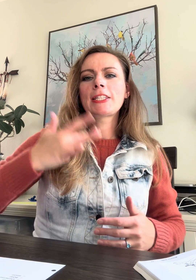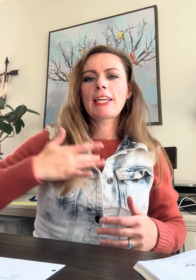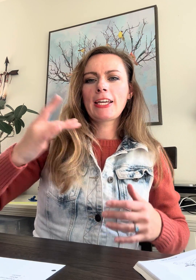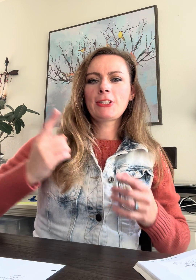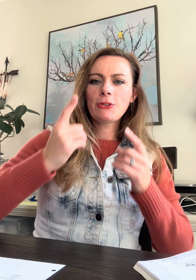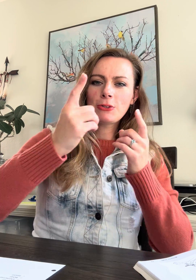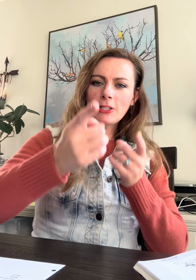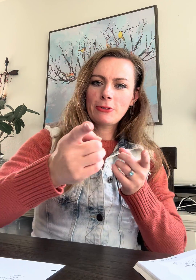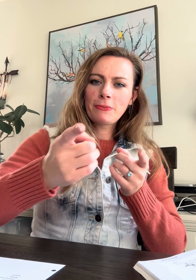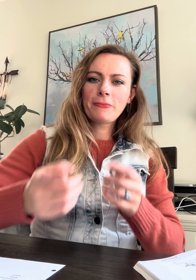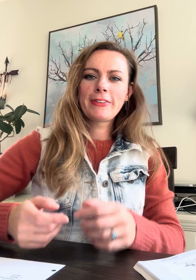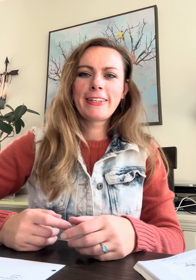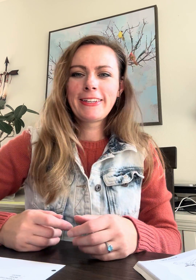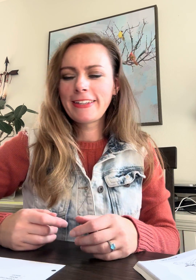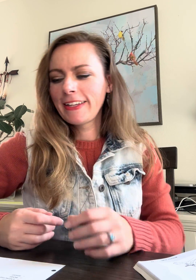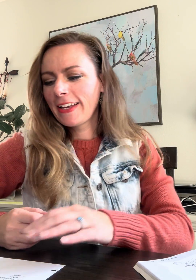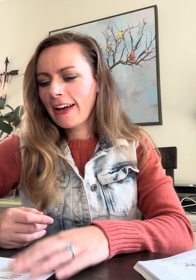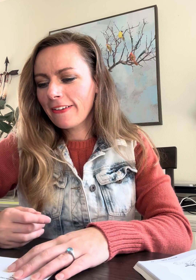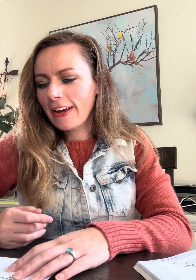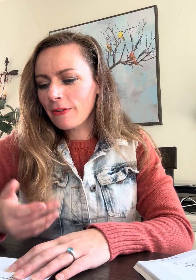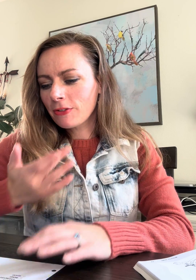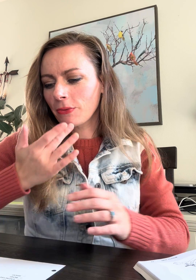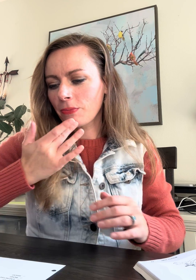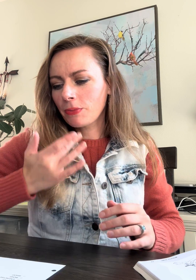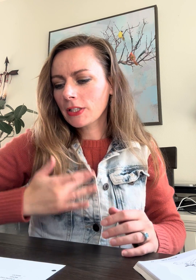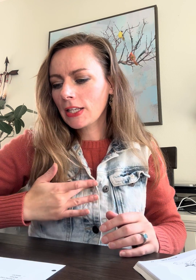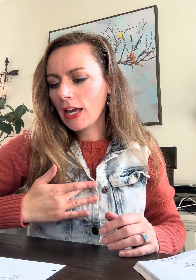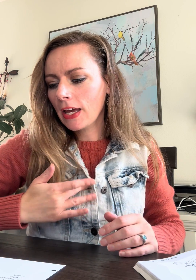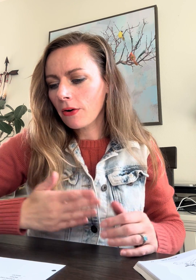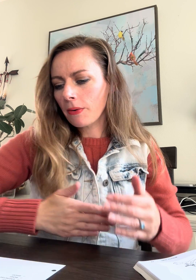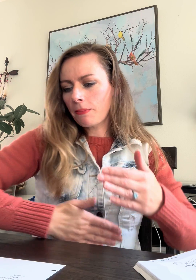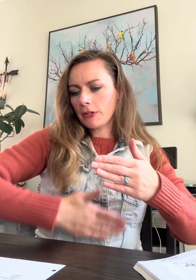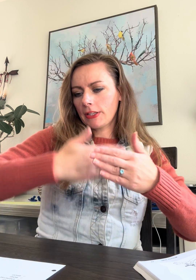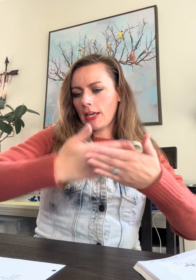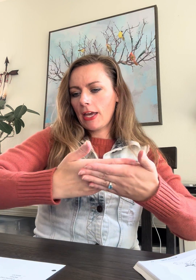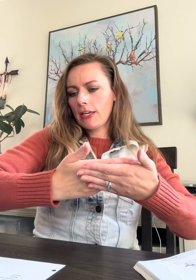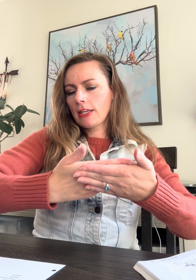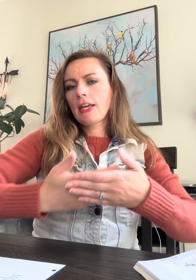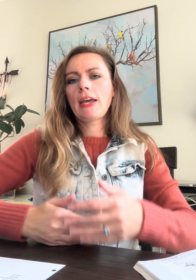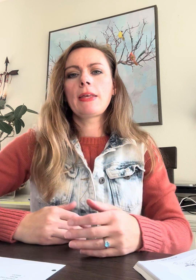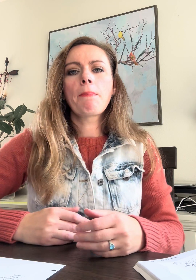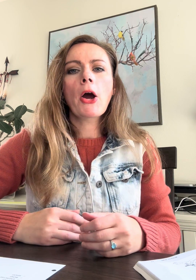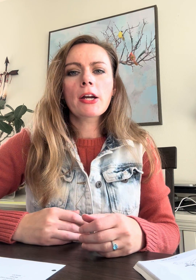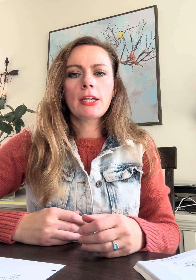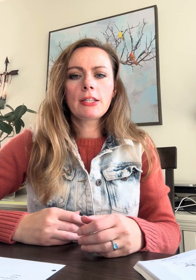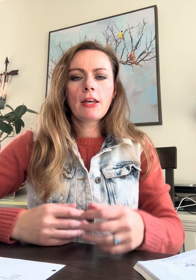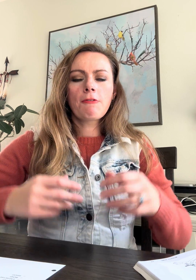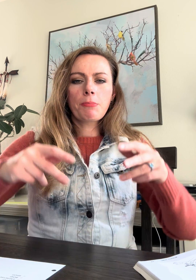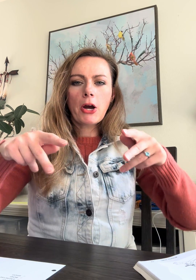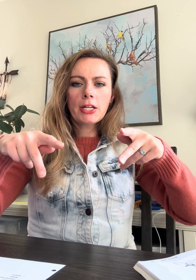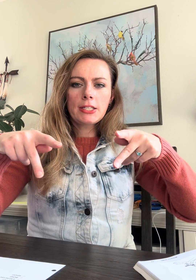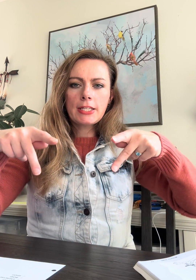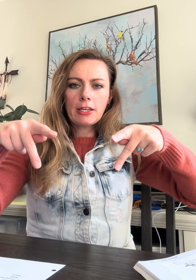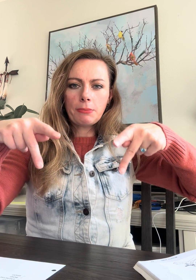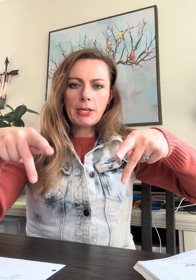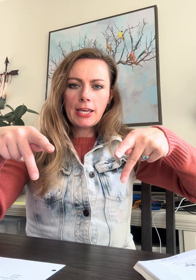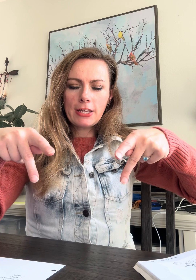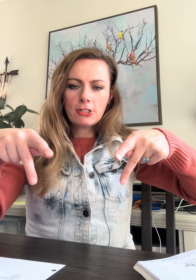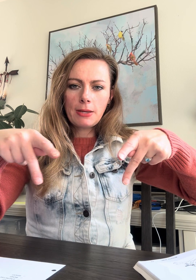birthday to you. All right, so birthday or birthday, and then party. For party, take your P hand shapes